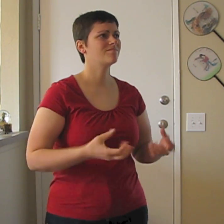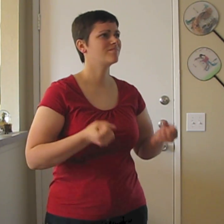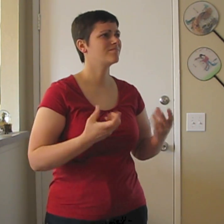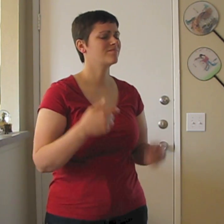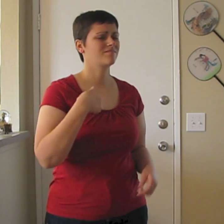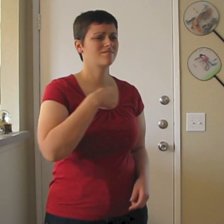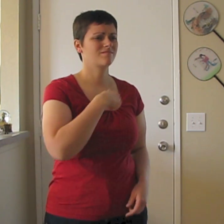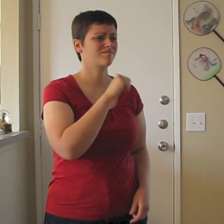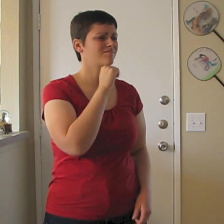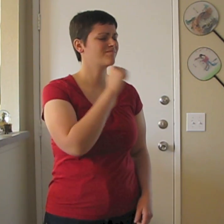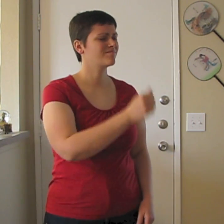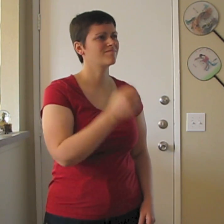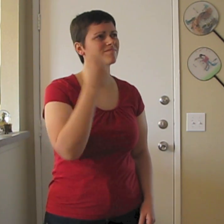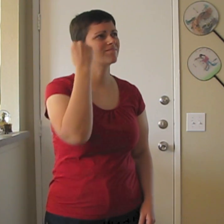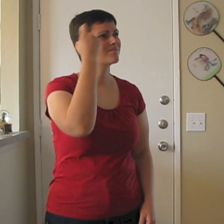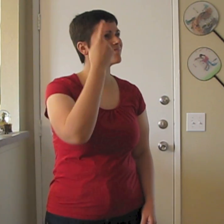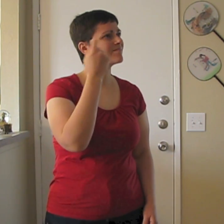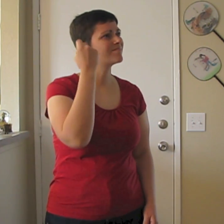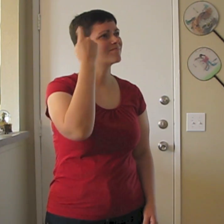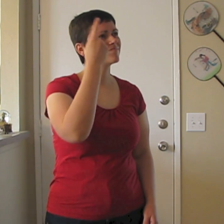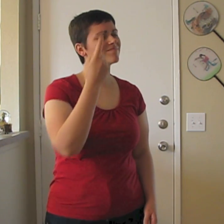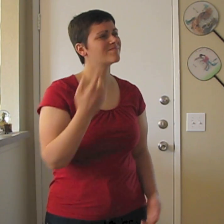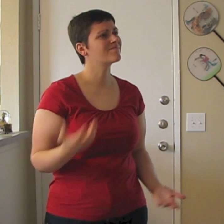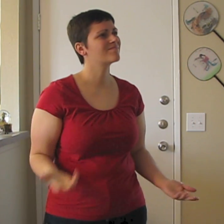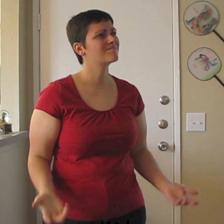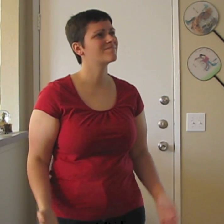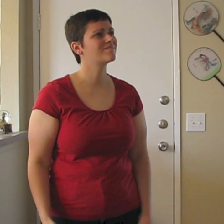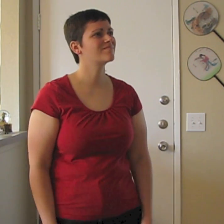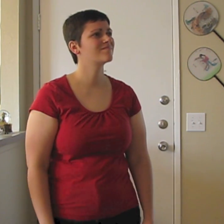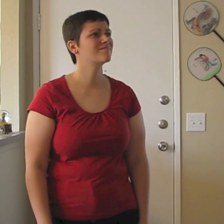there? There's so much that we don't